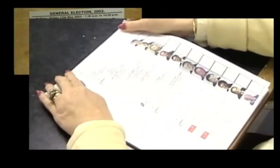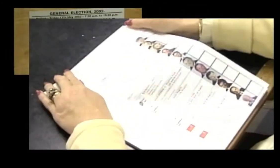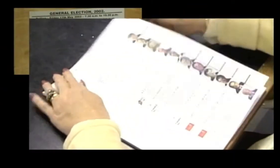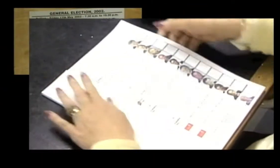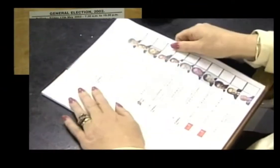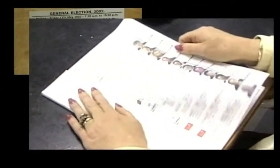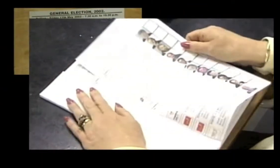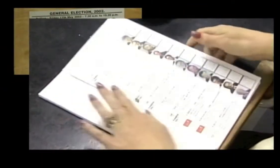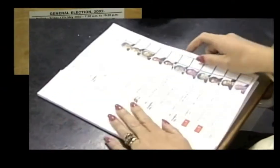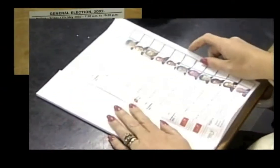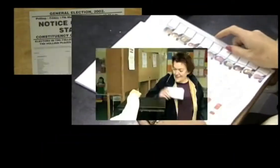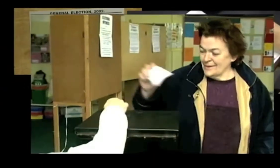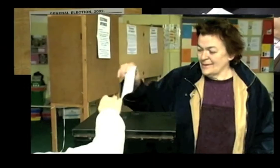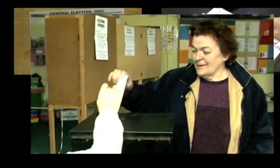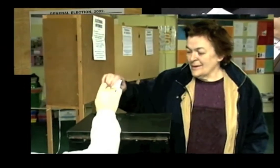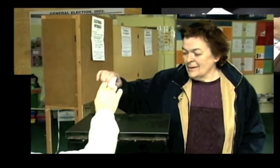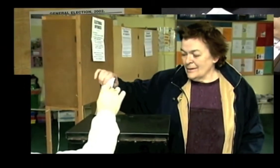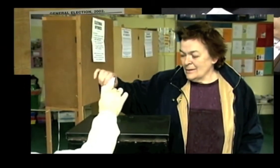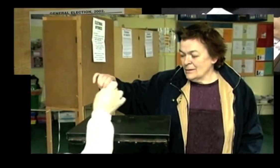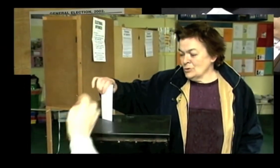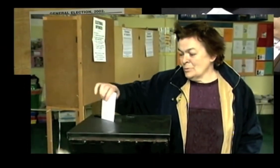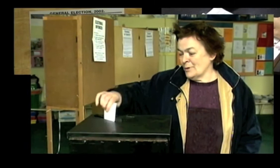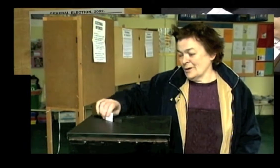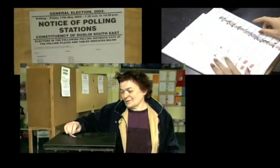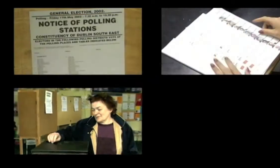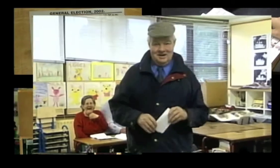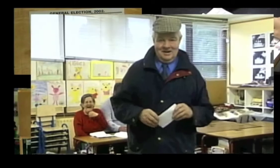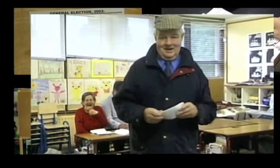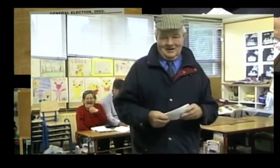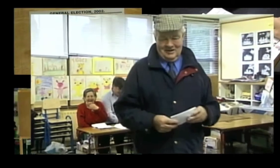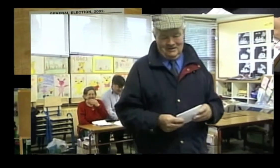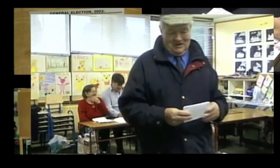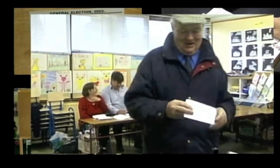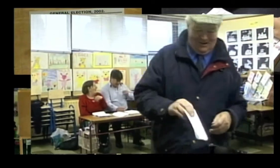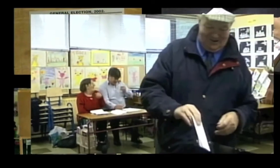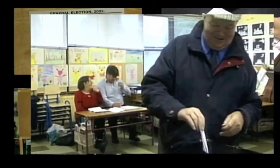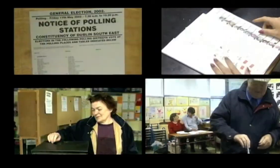although some are attributing that to the early start, remains unclear. taking advantage of the 7:30 start.